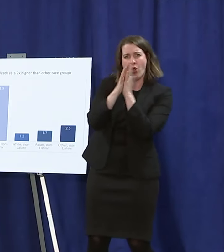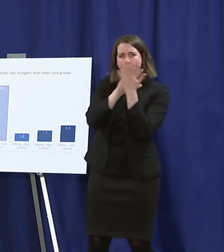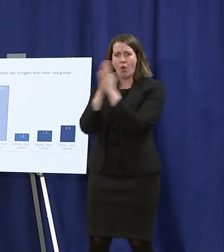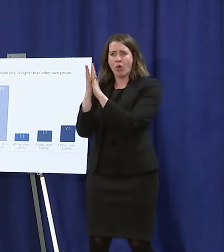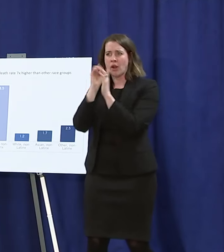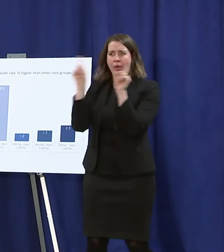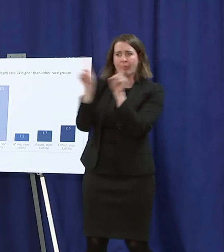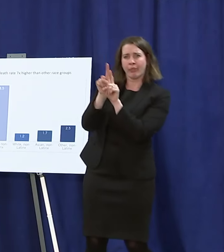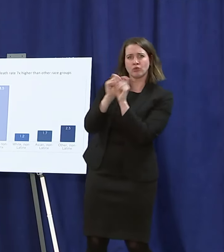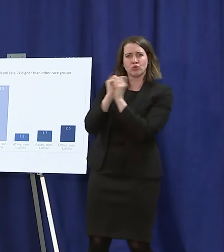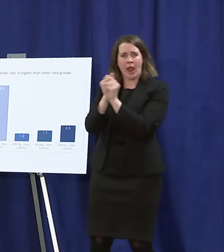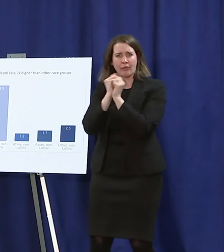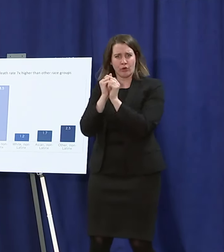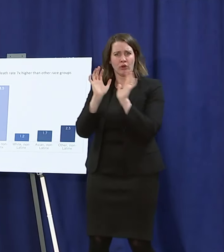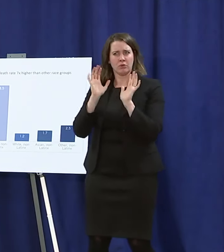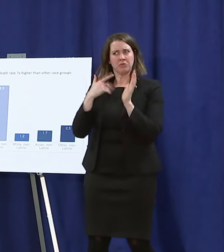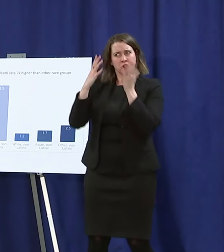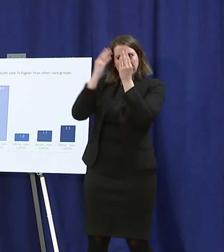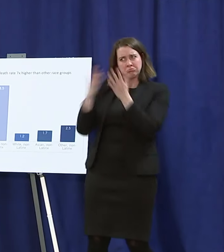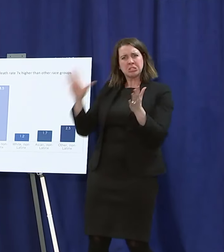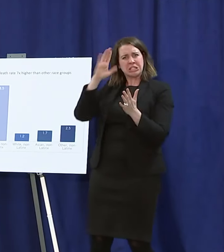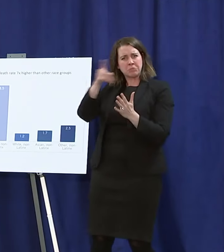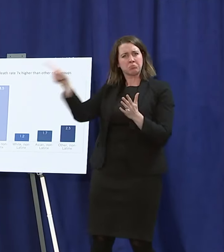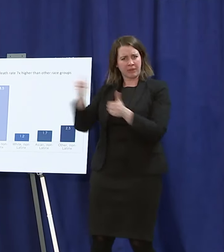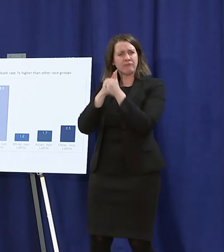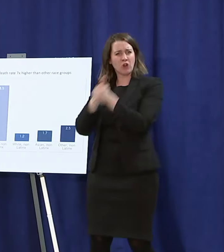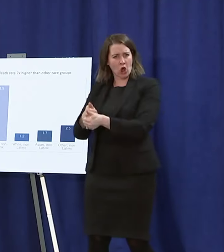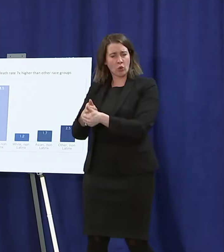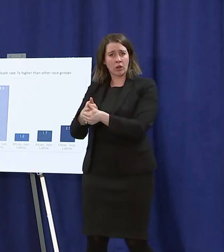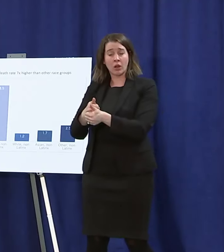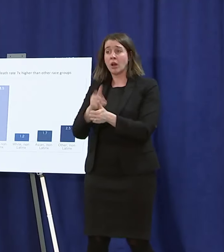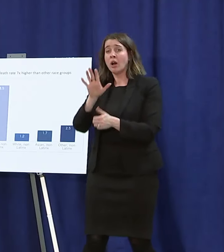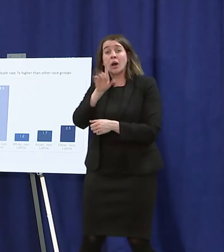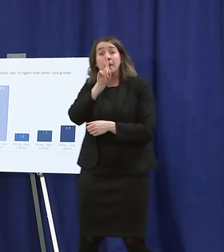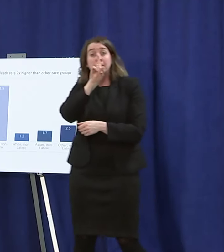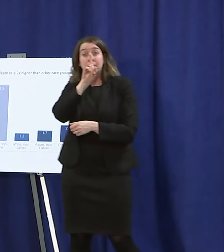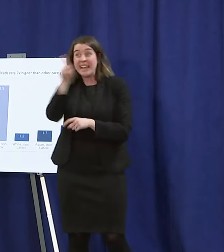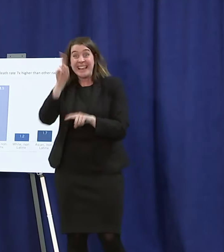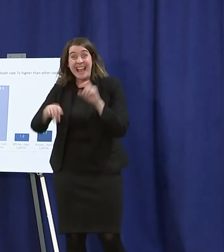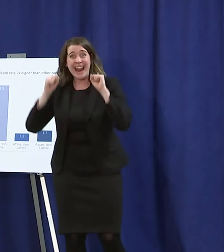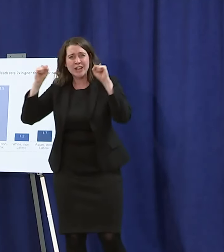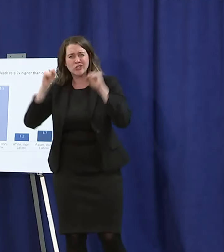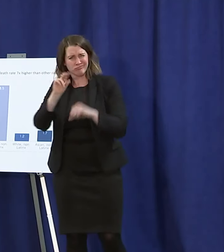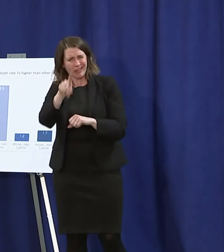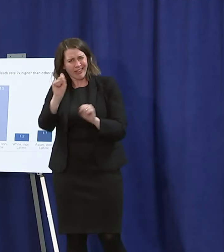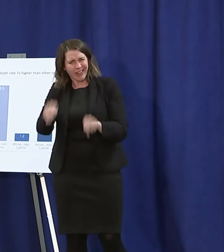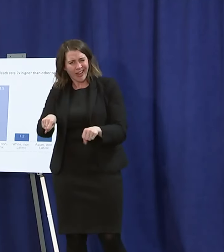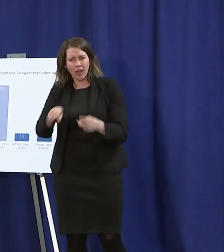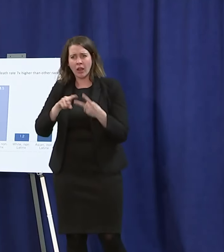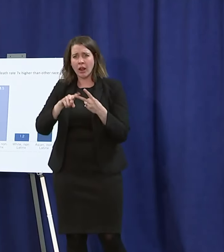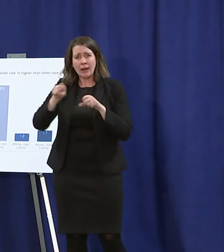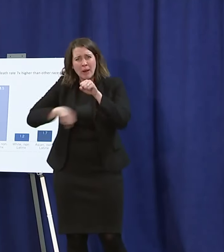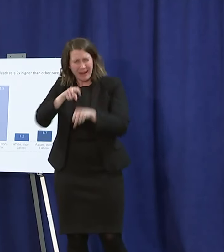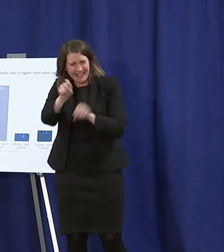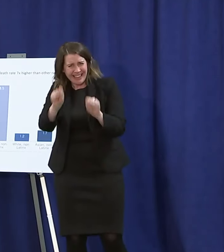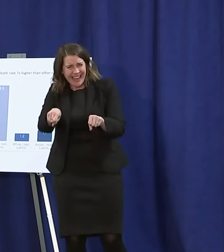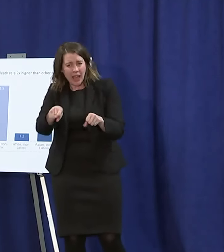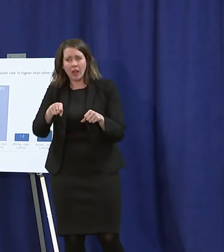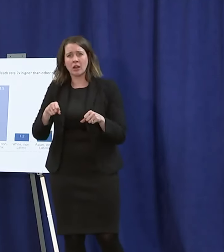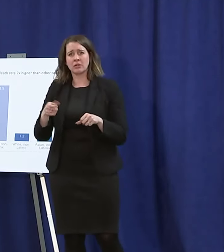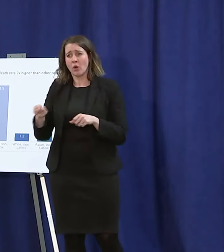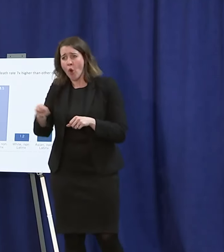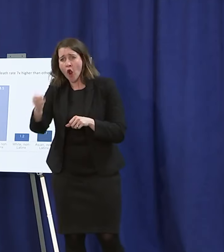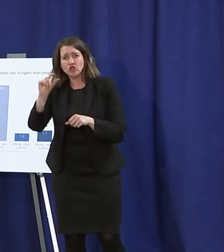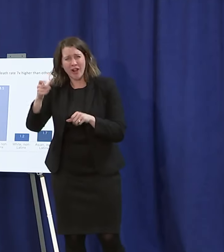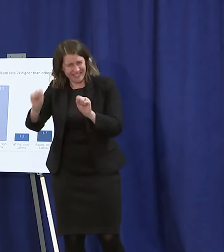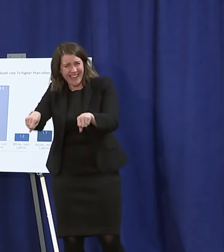in large settings. That's the issue. The issue isn't the exercise. The issue isn't being outside. The issue is congregating in large